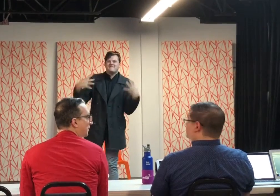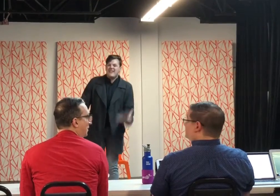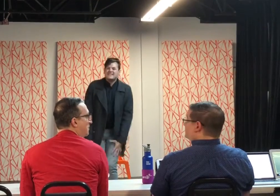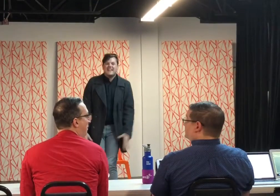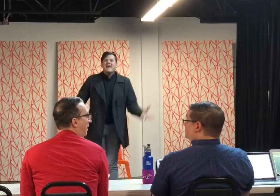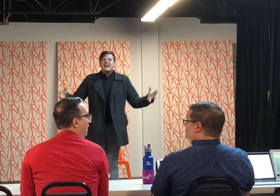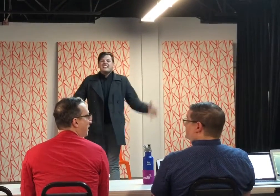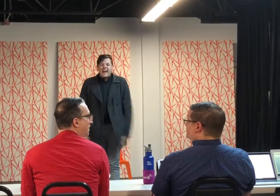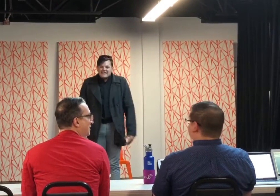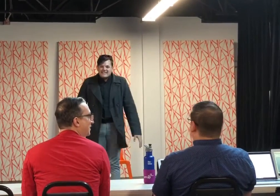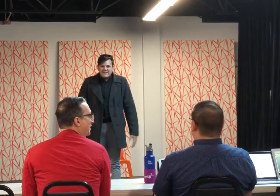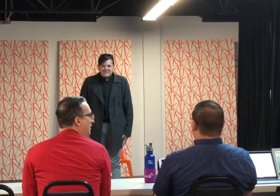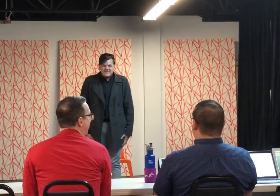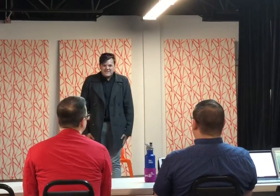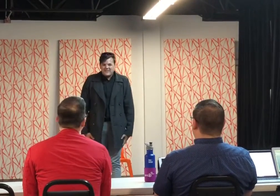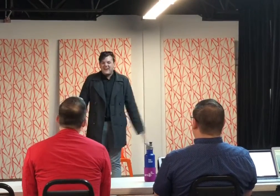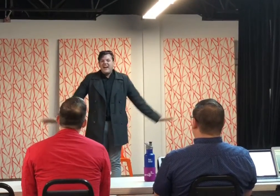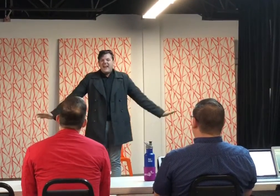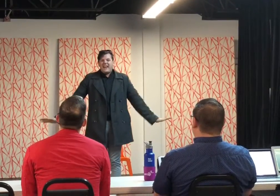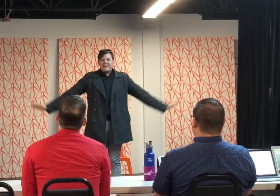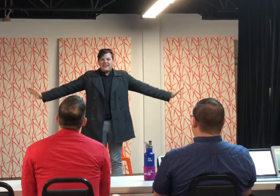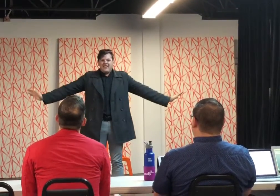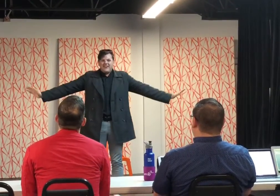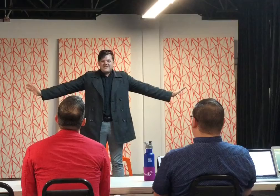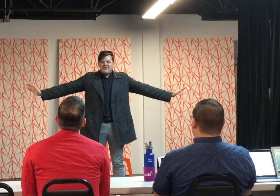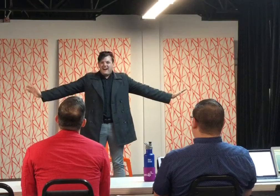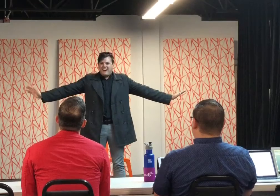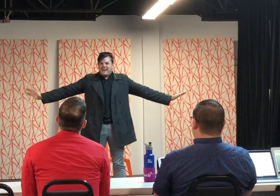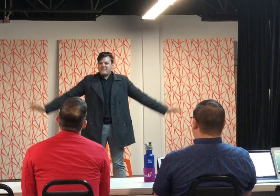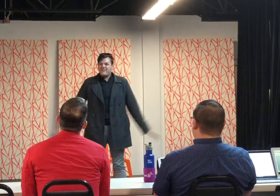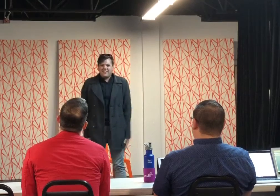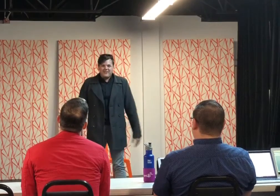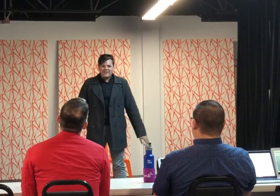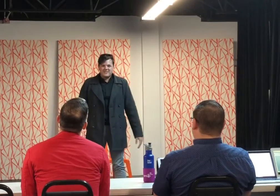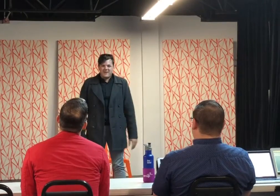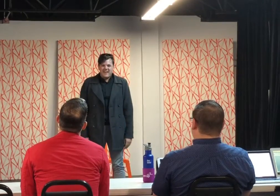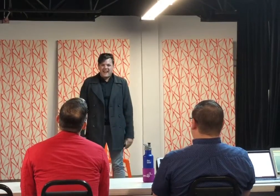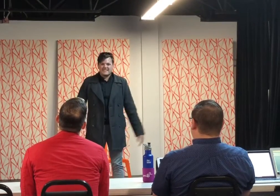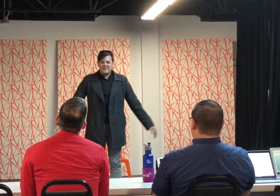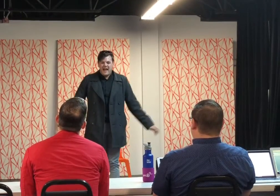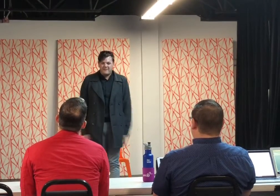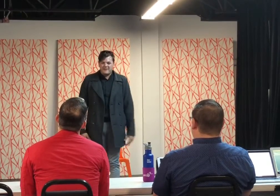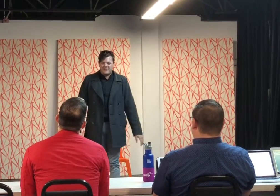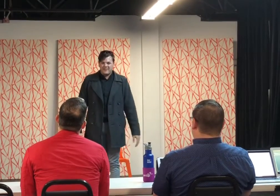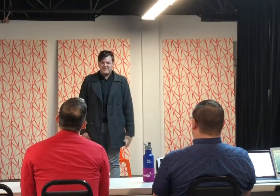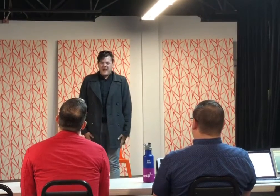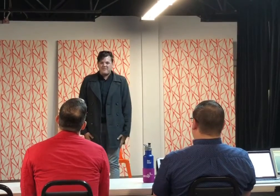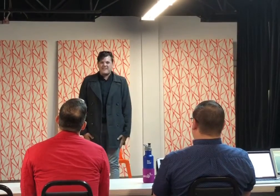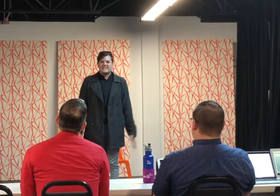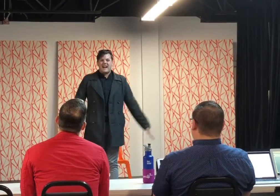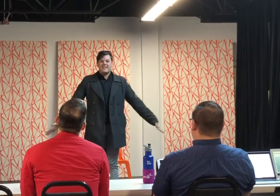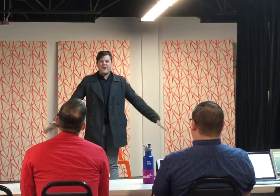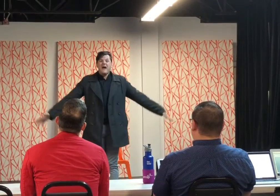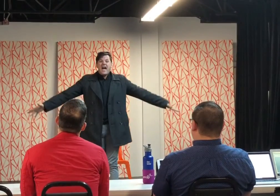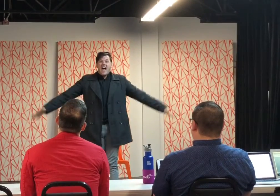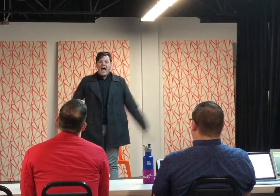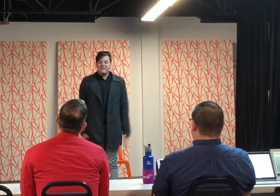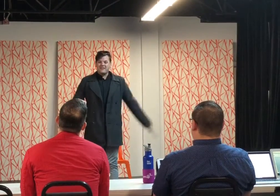amazing. Cats is the best musical, and also, if you have any questions about Cats, I'd be happy to front them now because I know everything